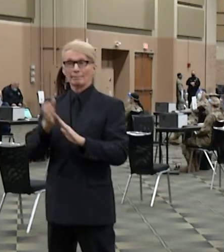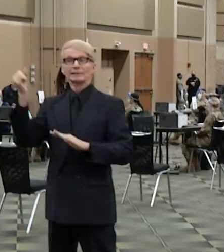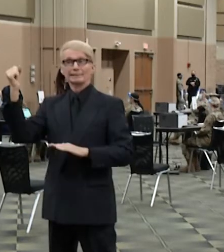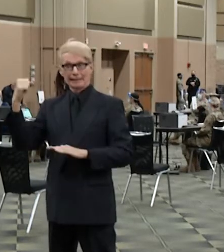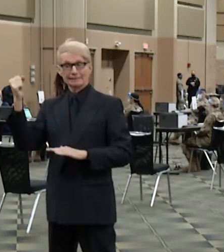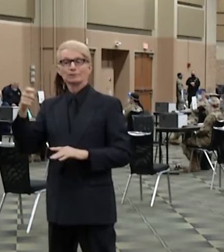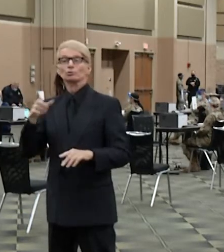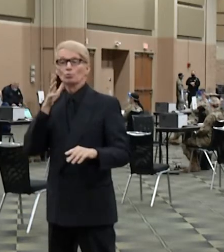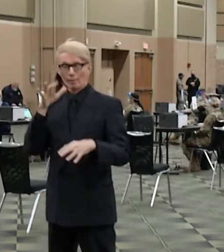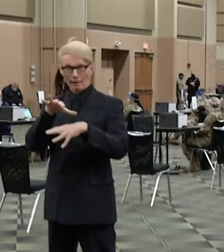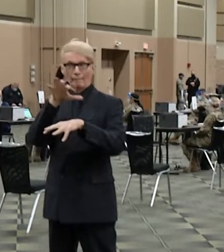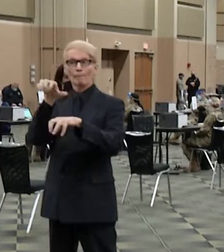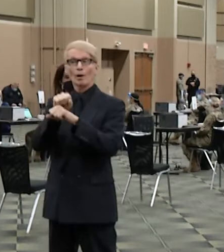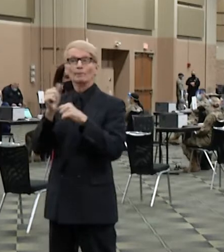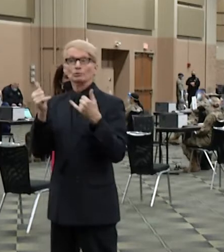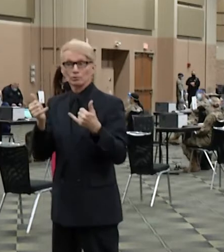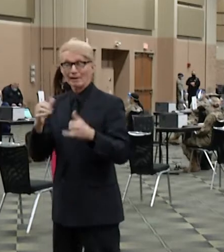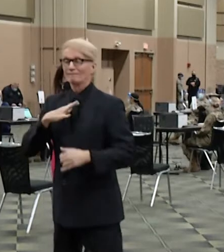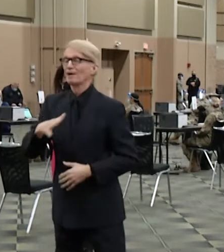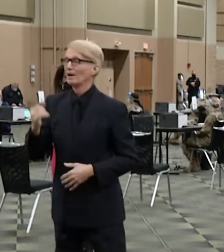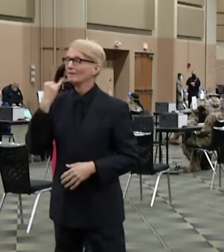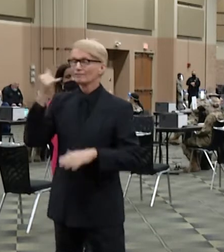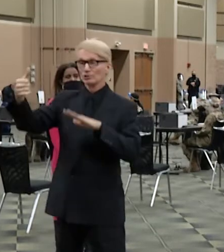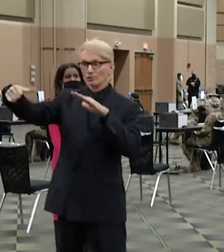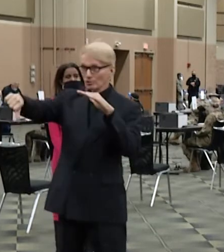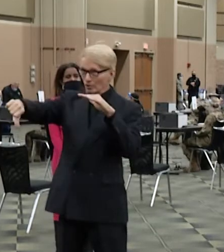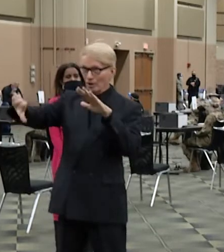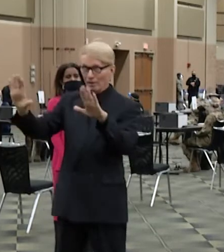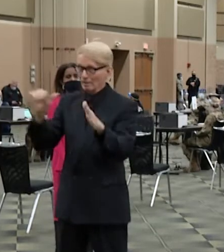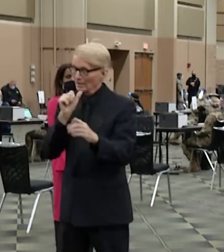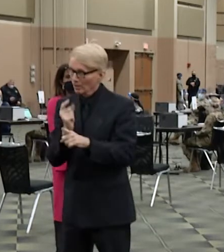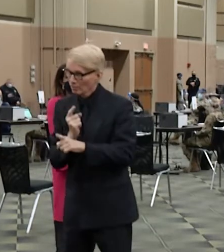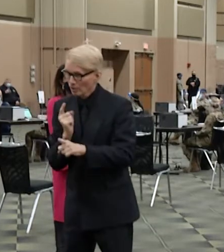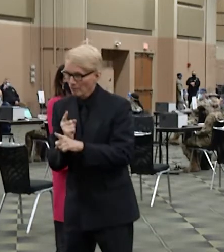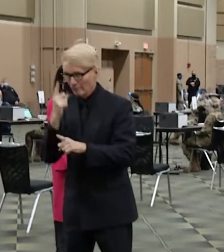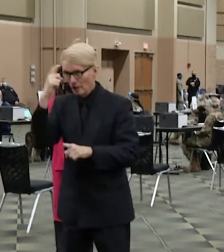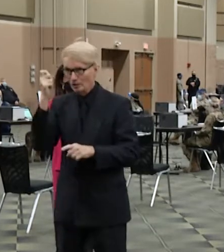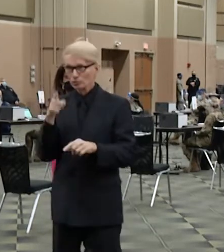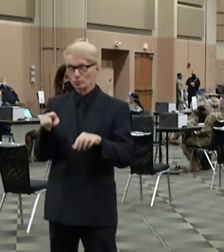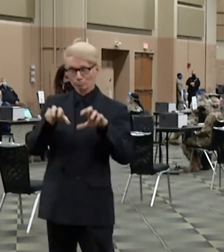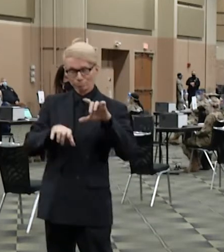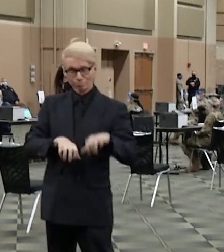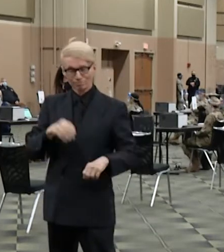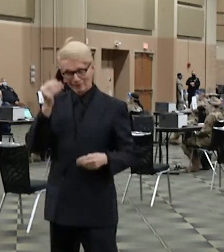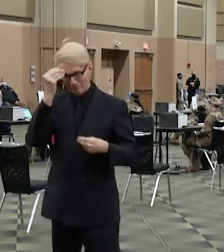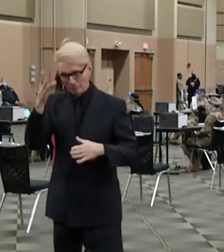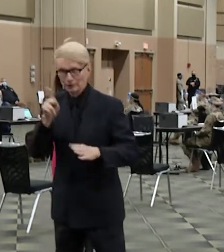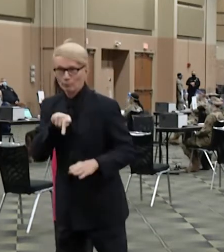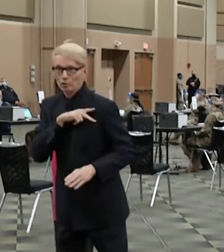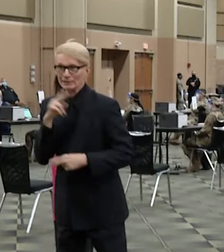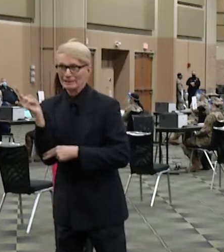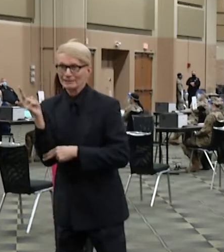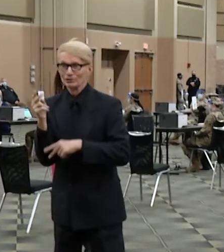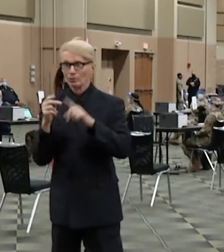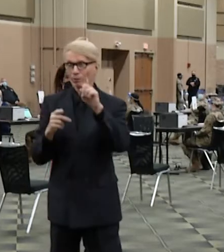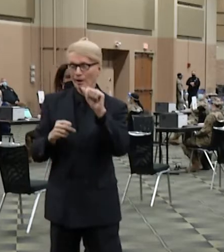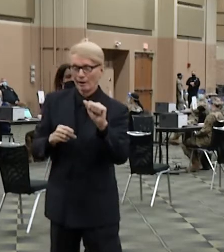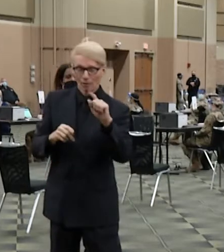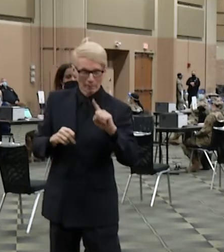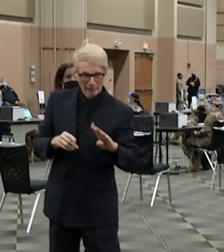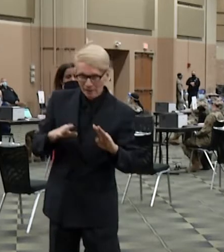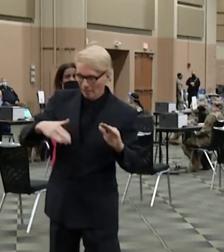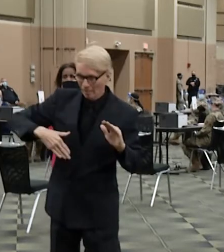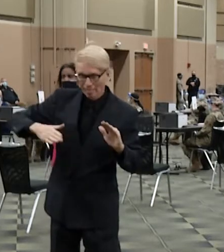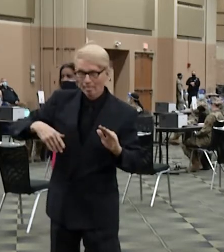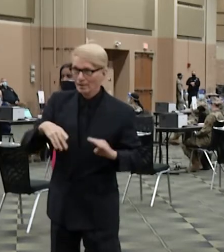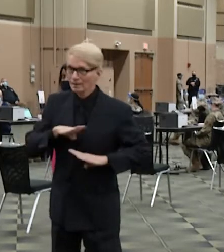to be able to make an appointment today. If you are not in the category given by the information you have supplied in 1A or 1B, you will also